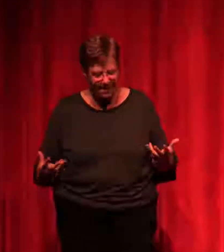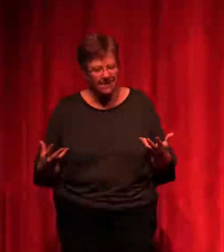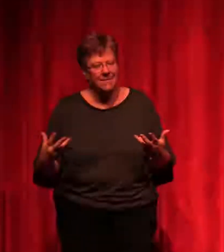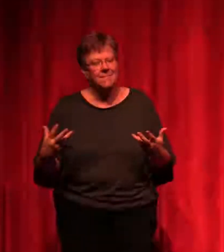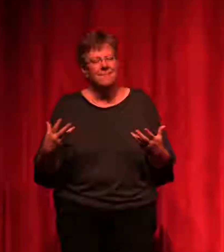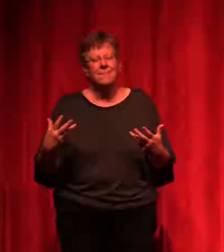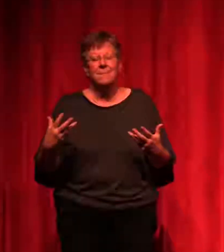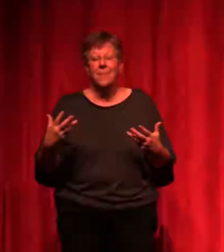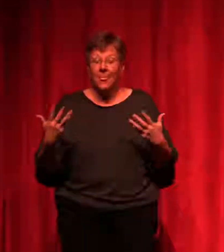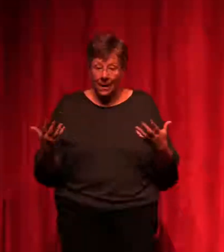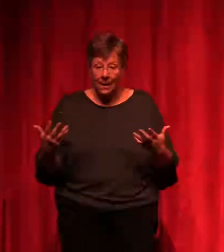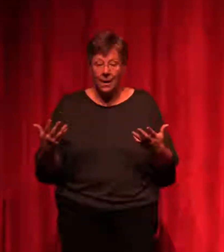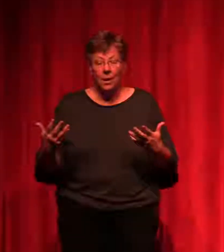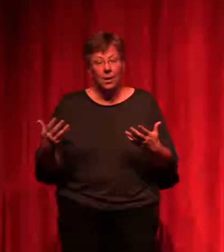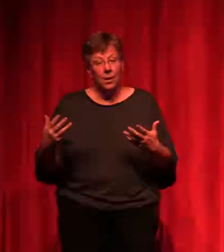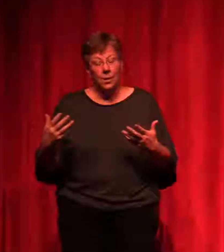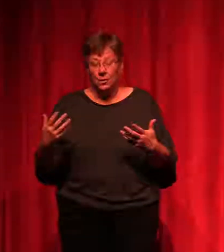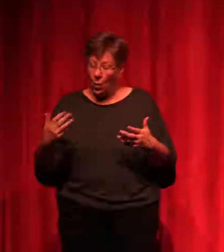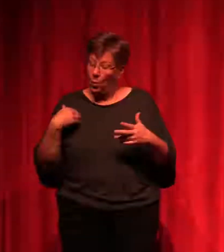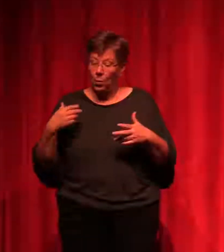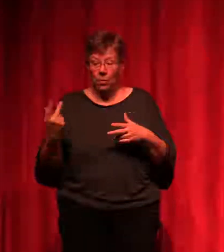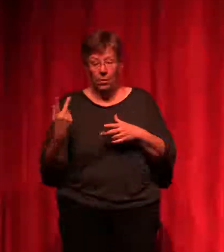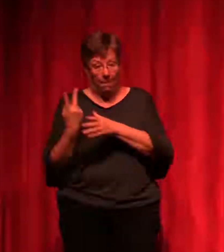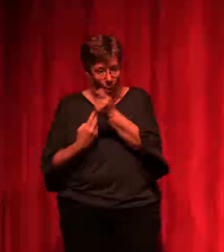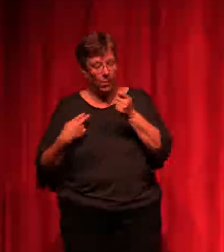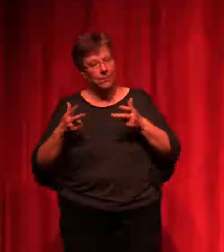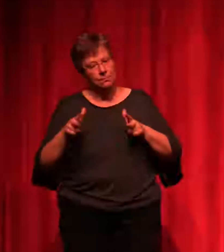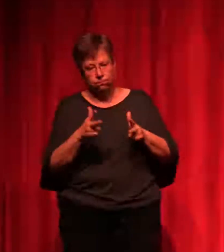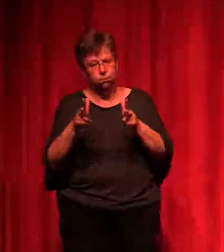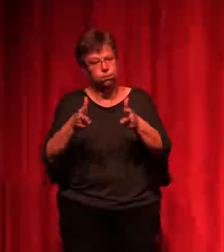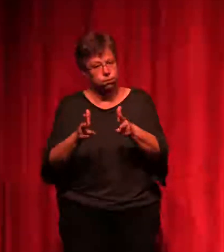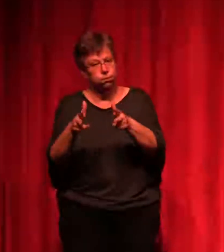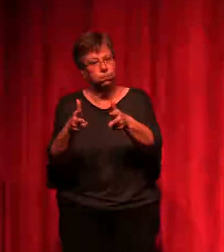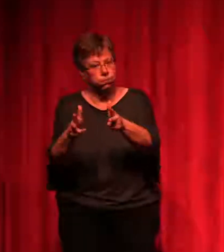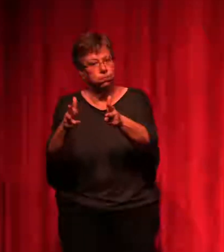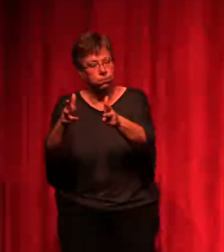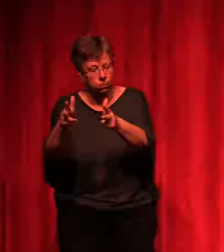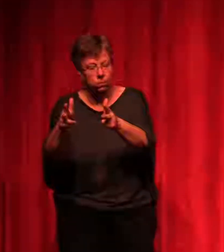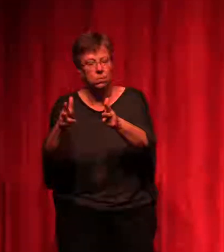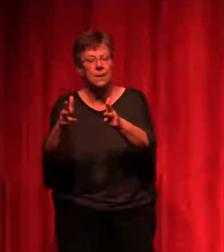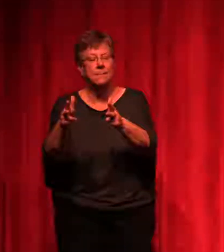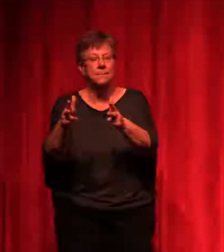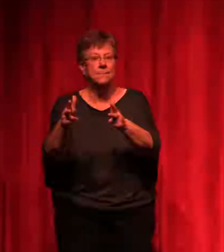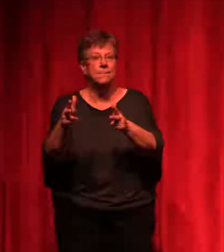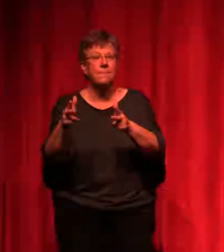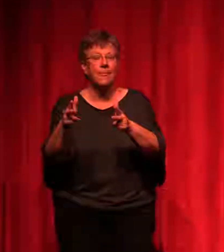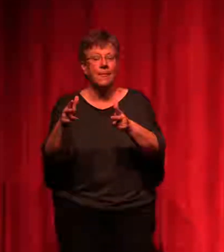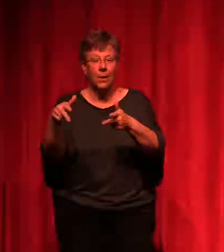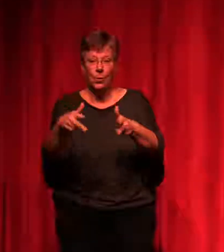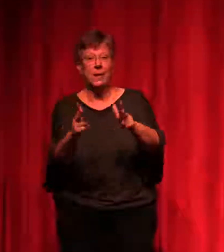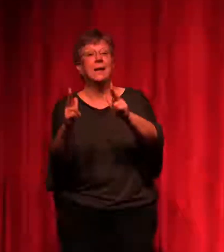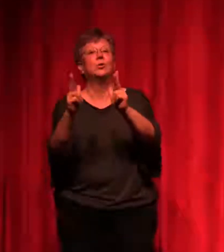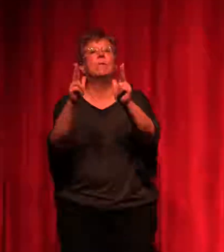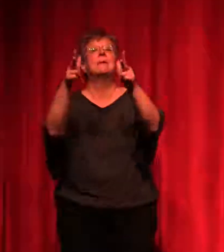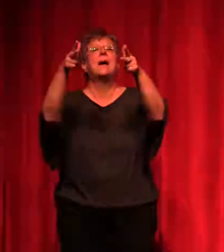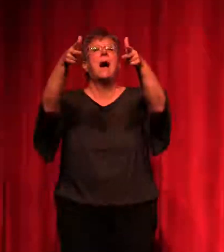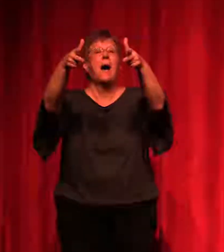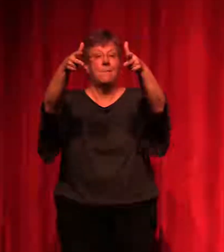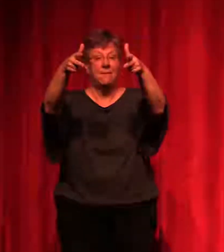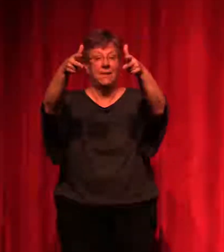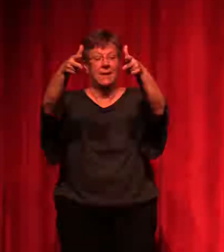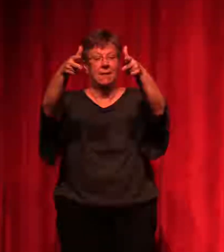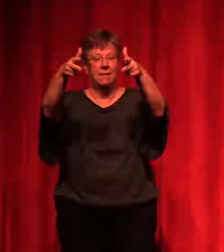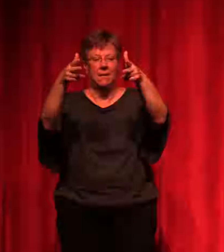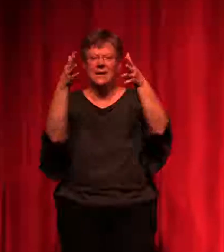So we said, "Let's go." So we take off, and We get up to the top of the hill. We decide we're